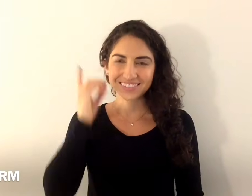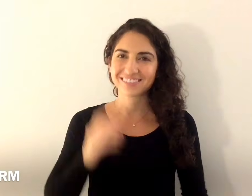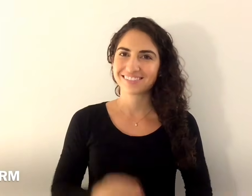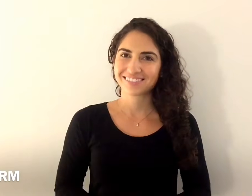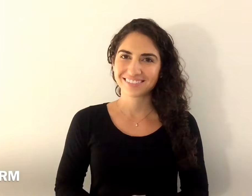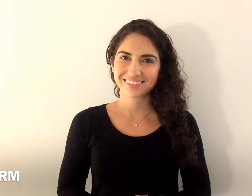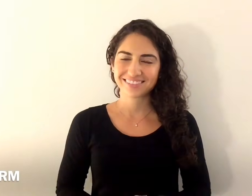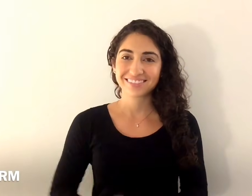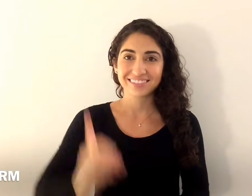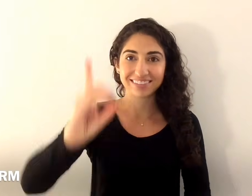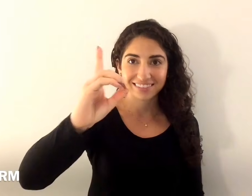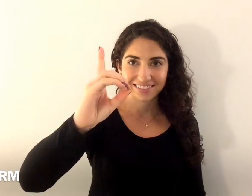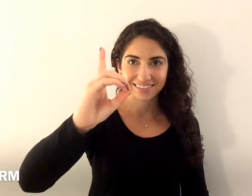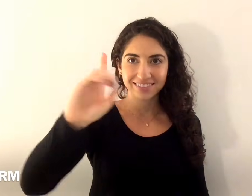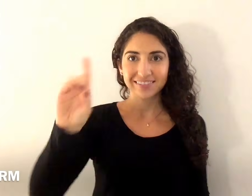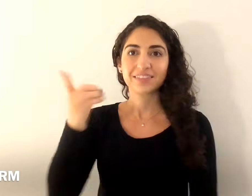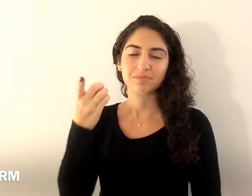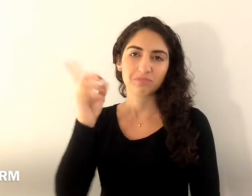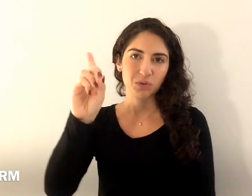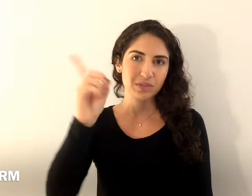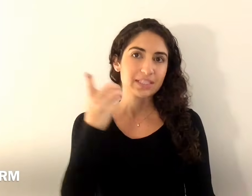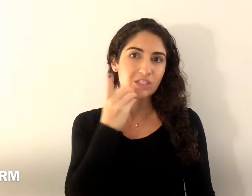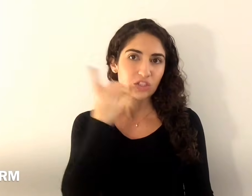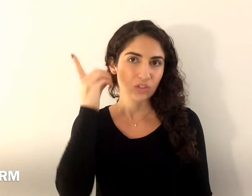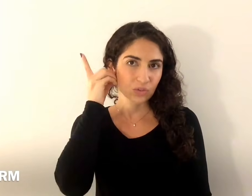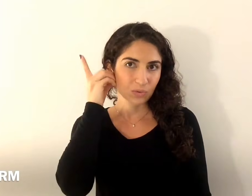Dorm or dormitory.